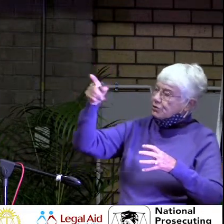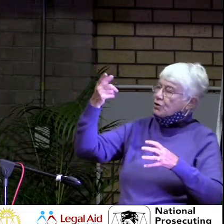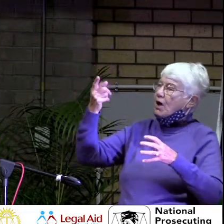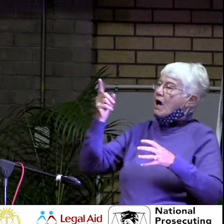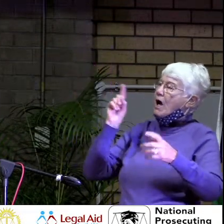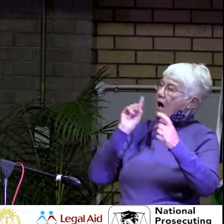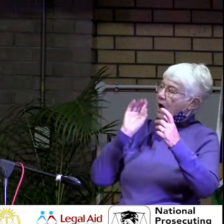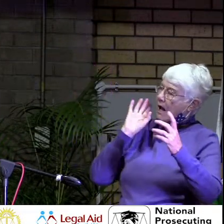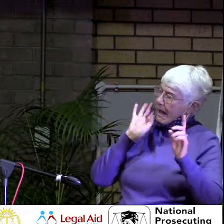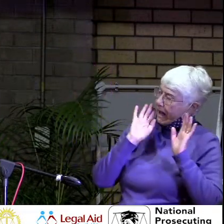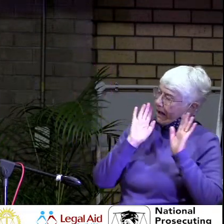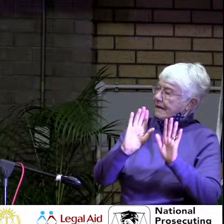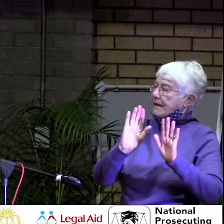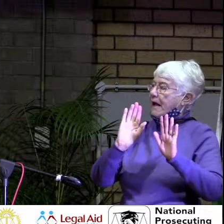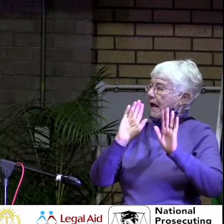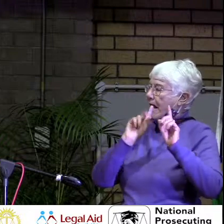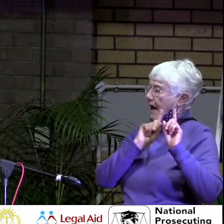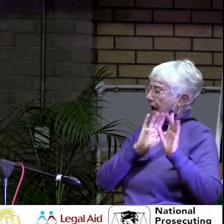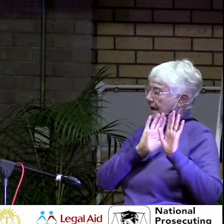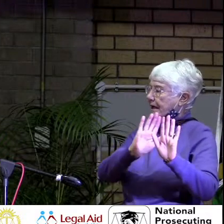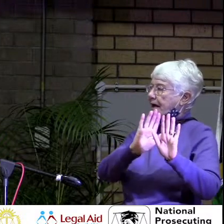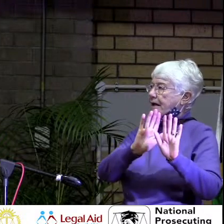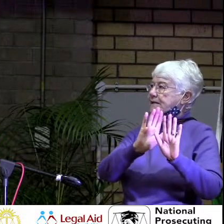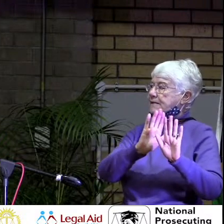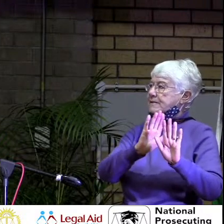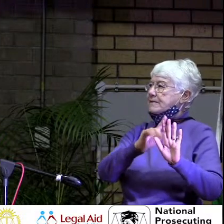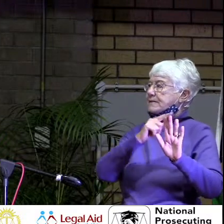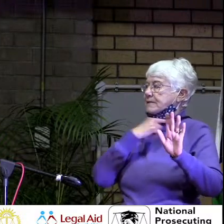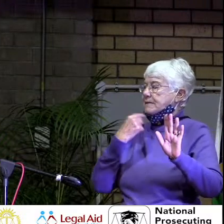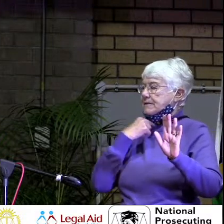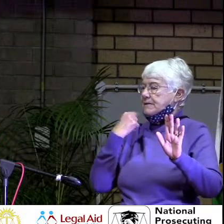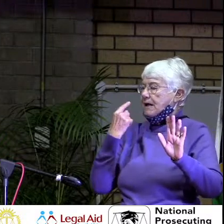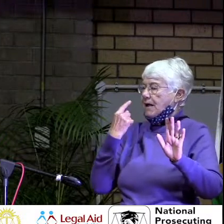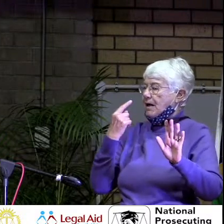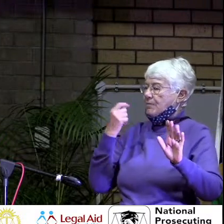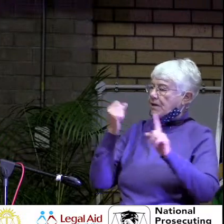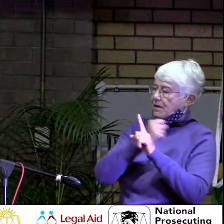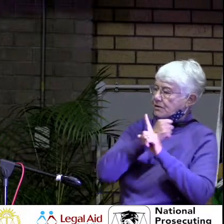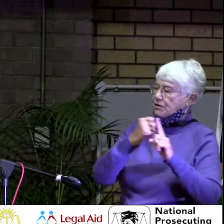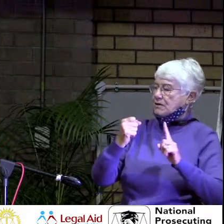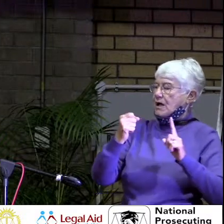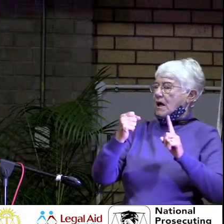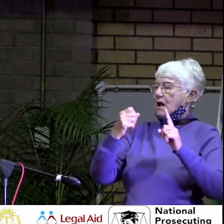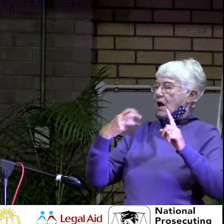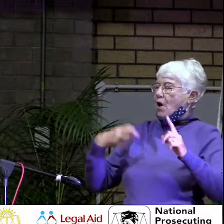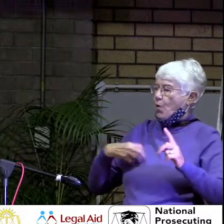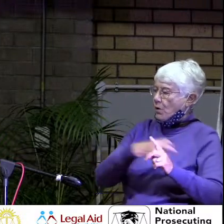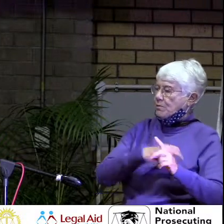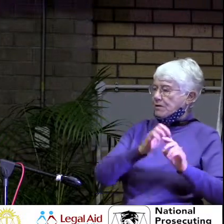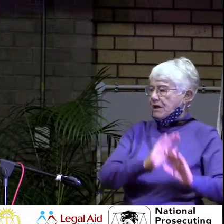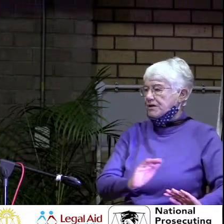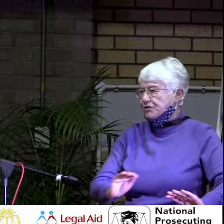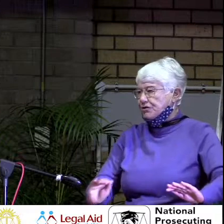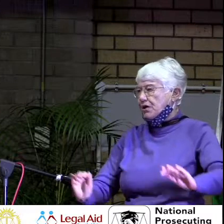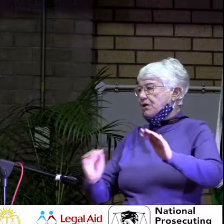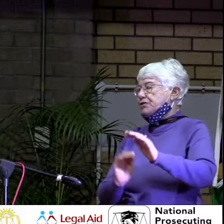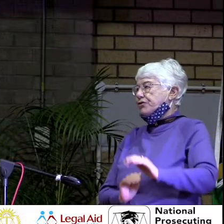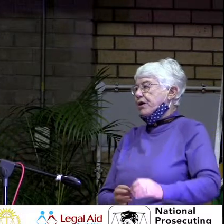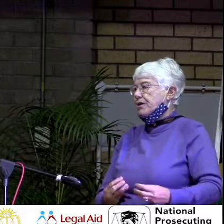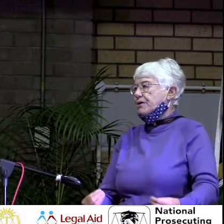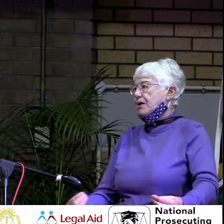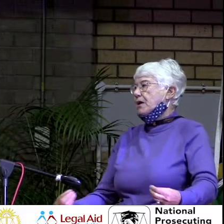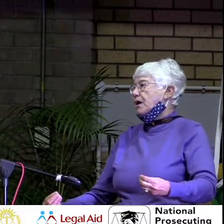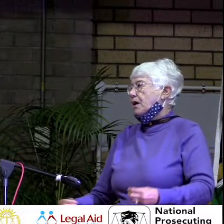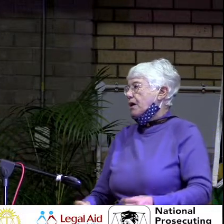since April last year to February this year. And I'm told that Delft